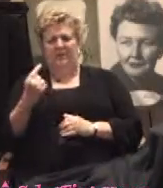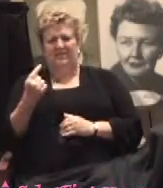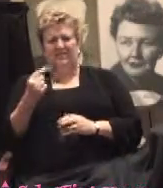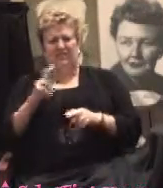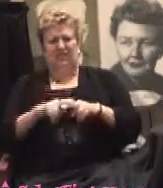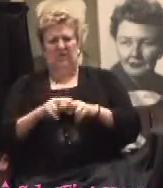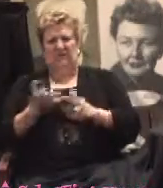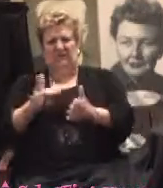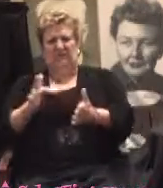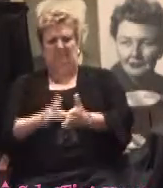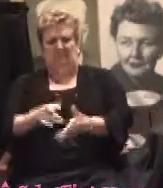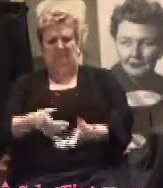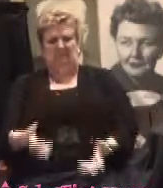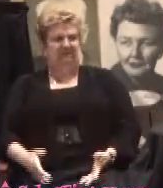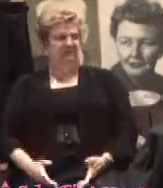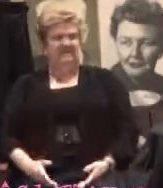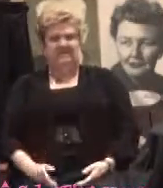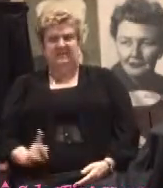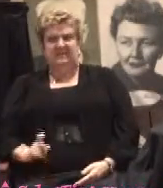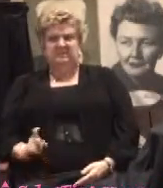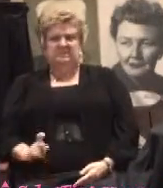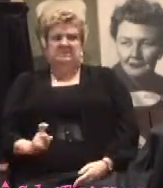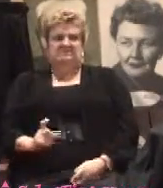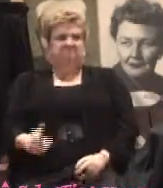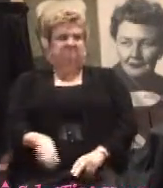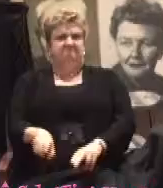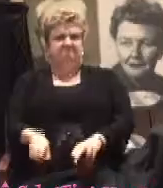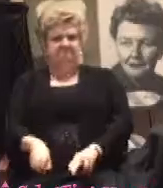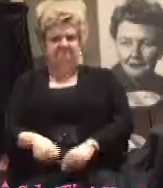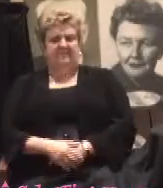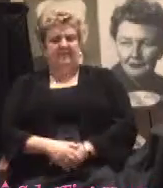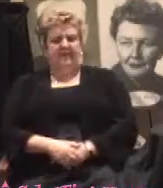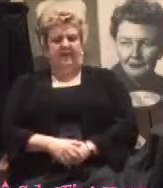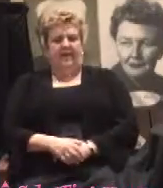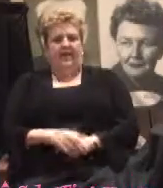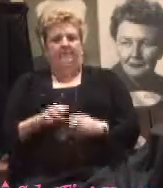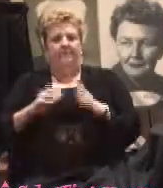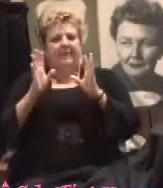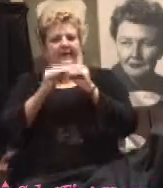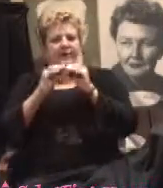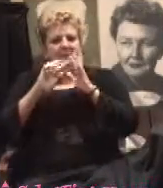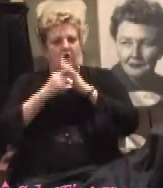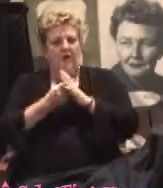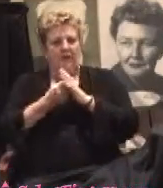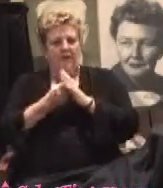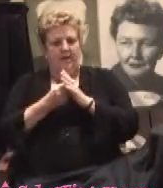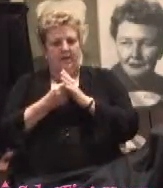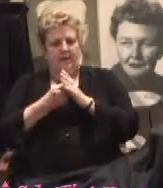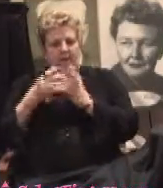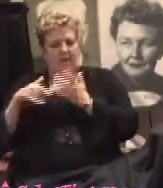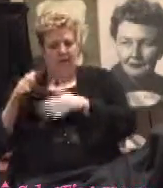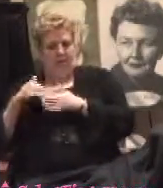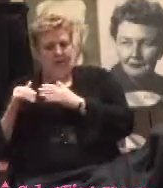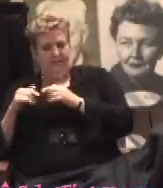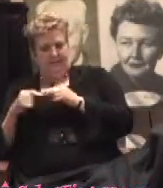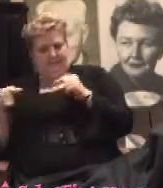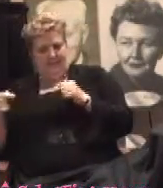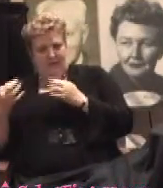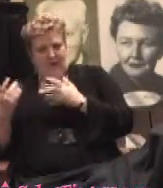And I went up there and there's a guy up there. I got there right when the meeting started. I hung outside until just before I ran in. I sat down and the guy